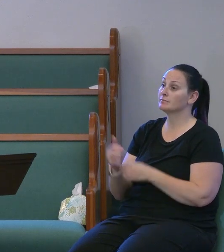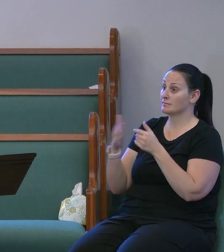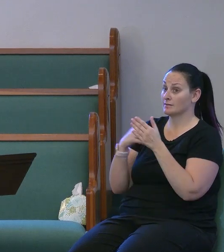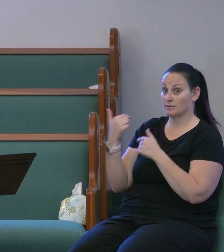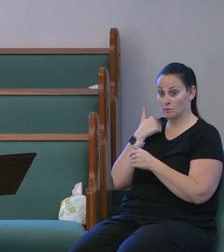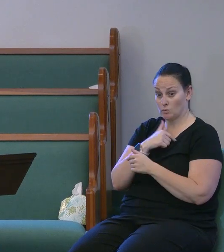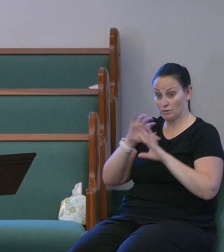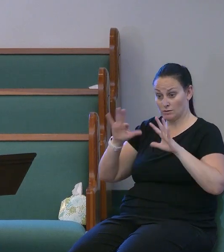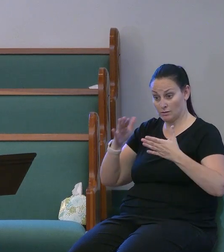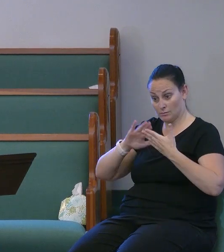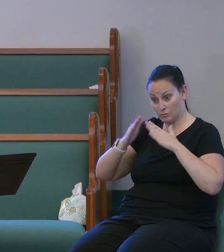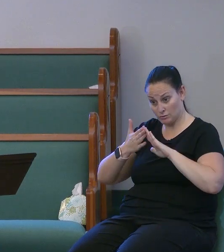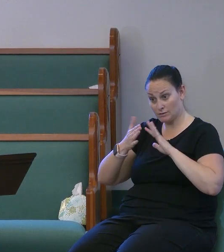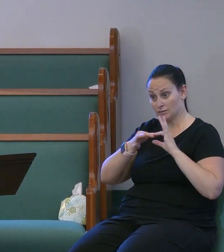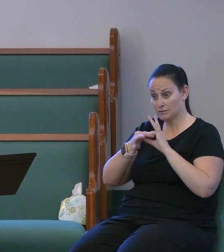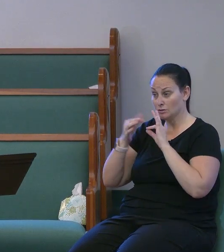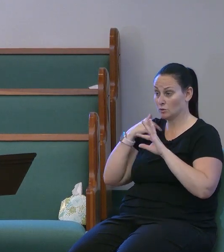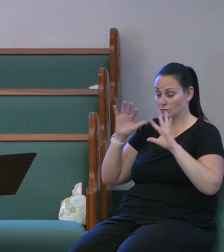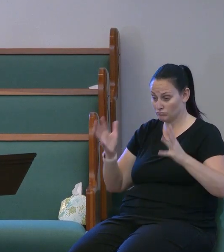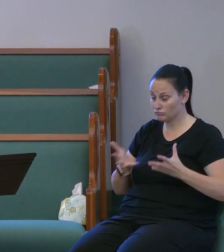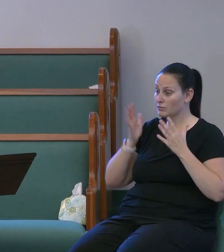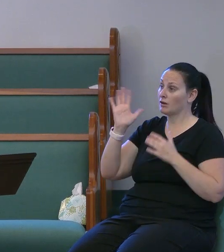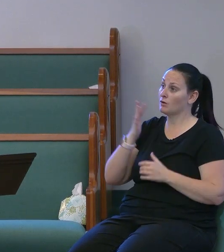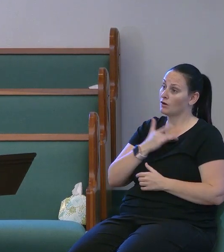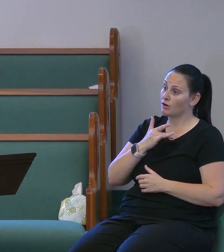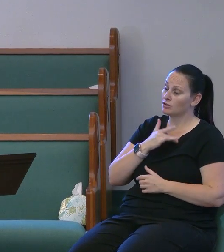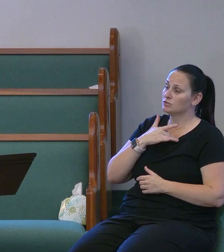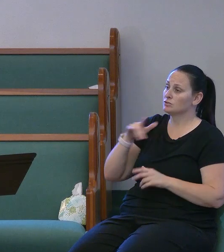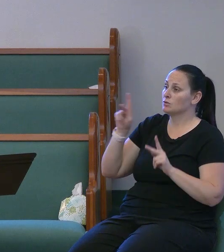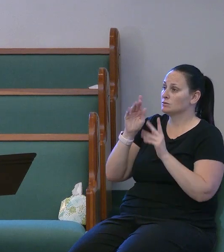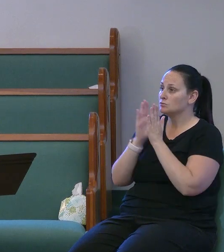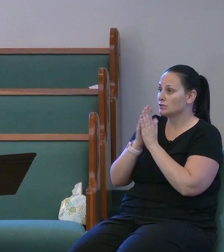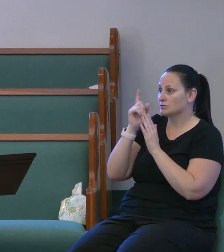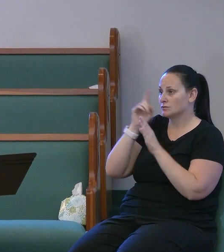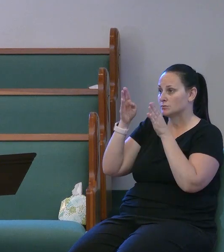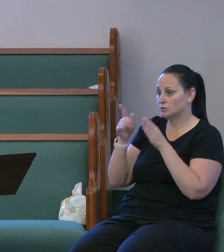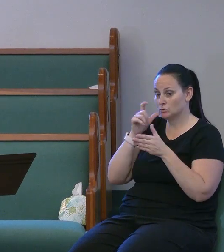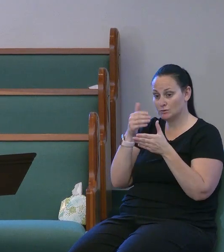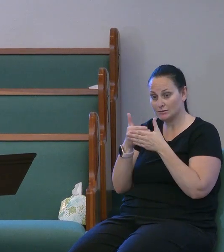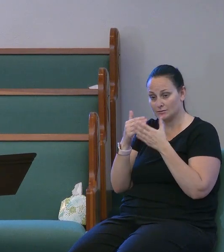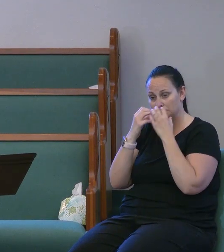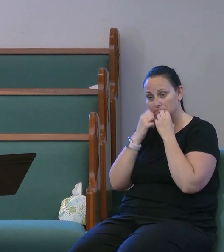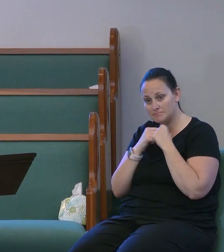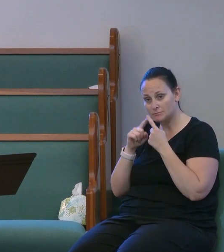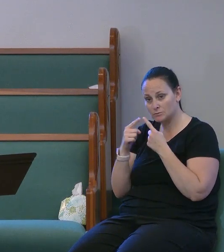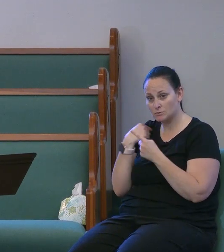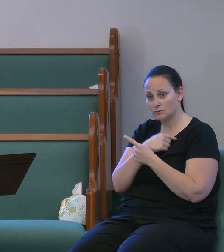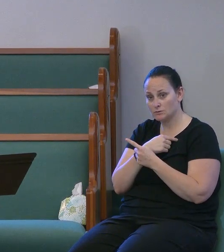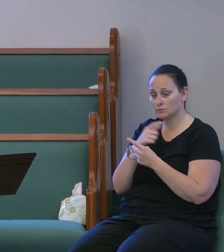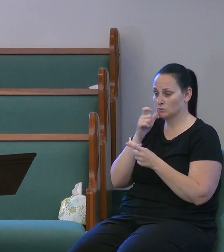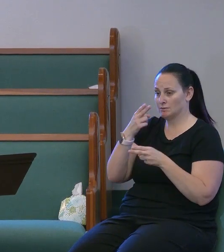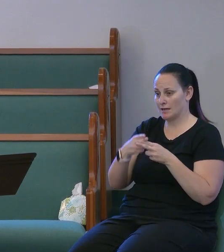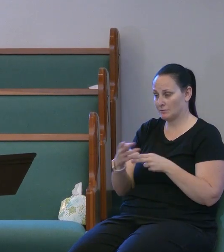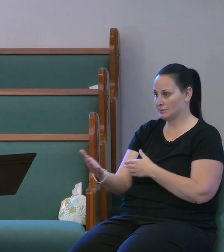we, as a community, lift up in our hearts those prayers for the persons near and dear to us, those that were named this